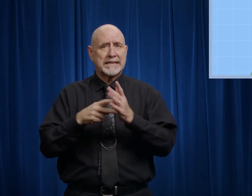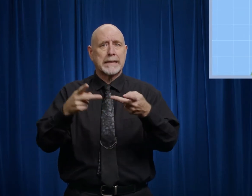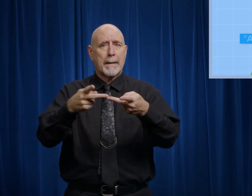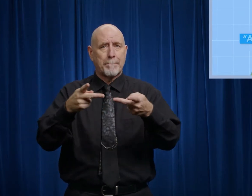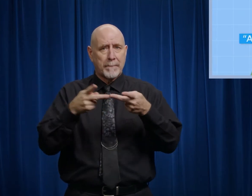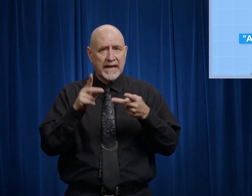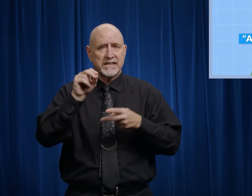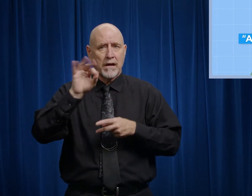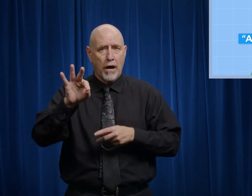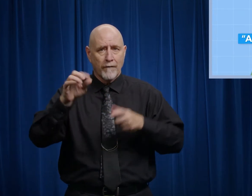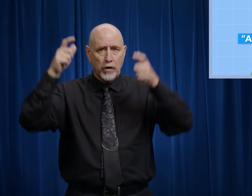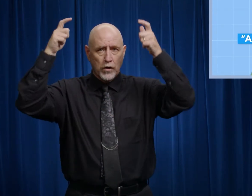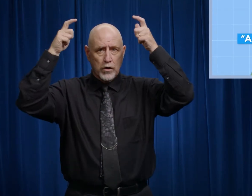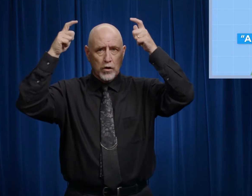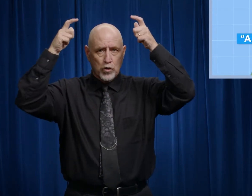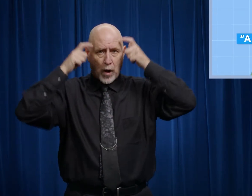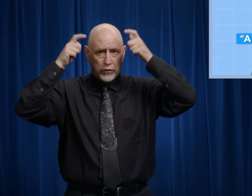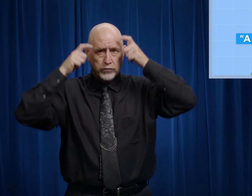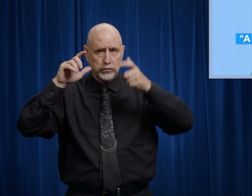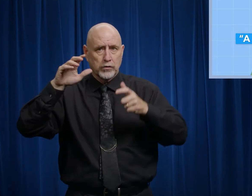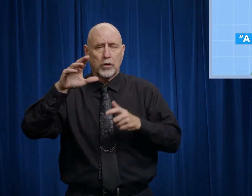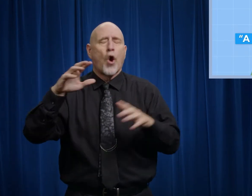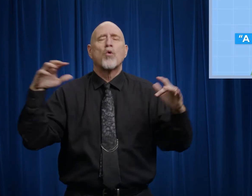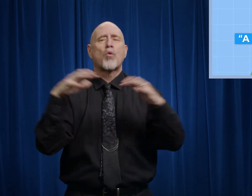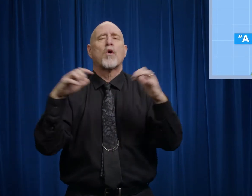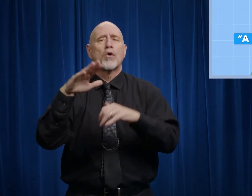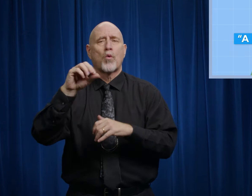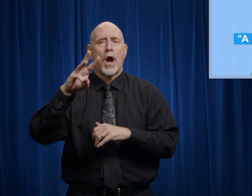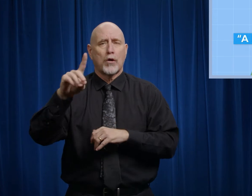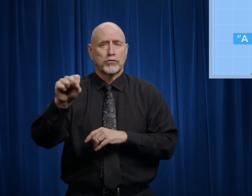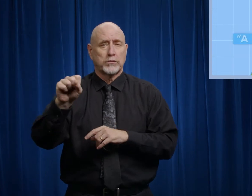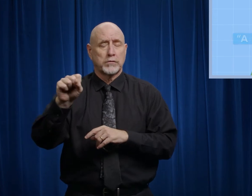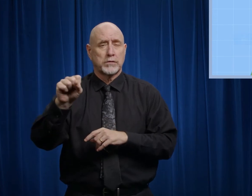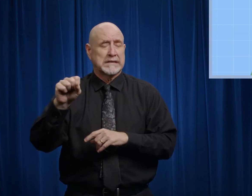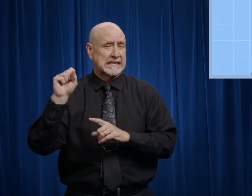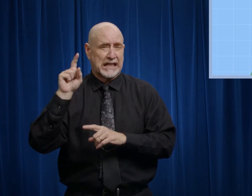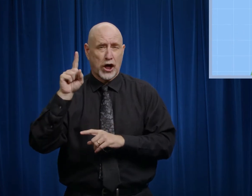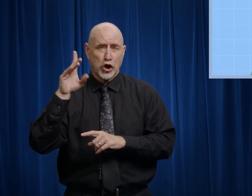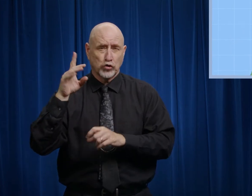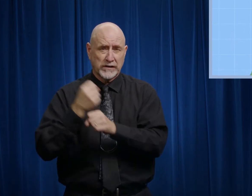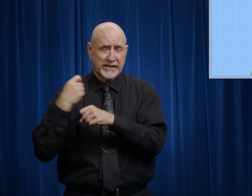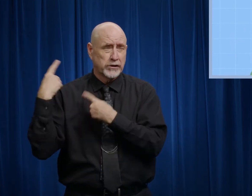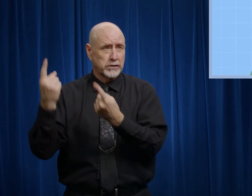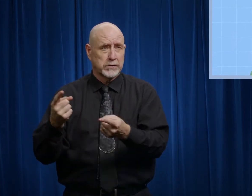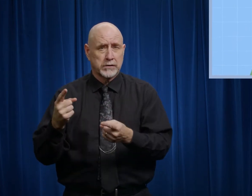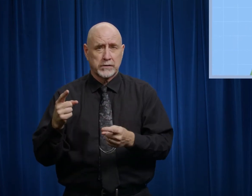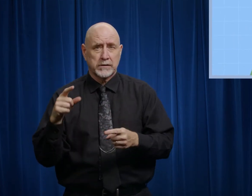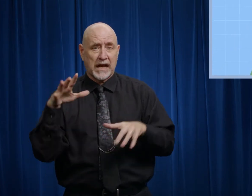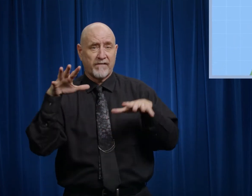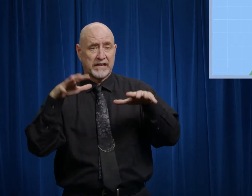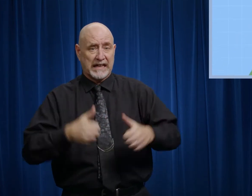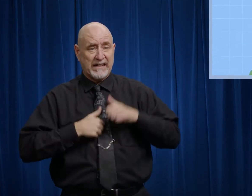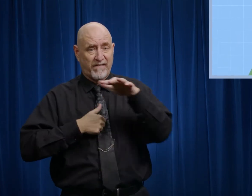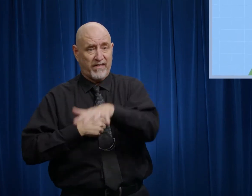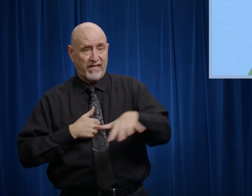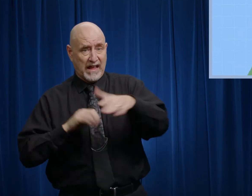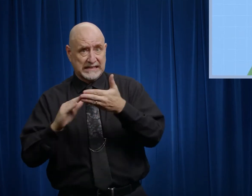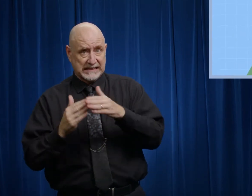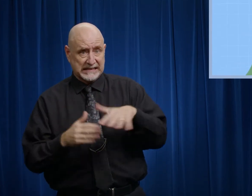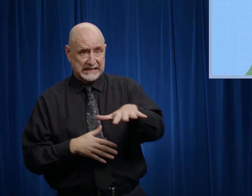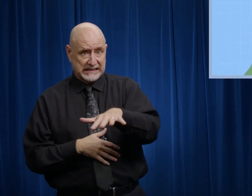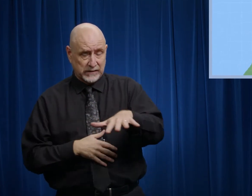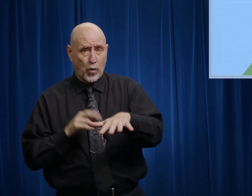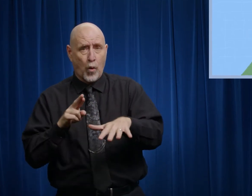Megiddo means a place of crowds, and over the centuries, multitudes of individuals have either inhabited